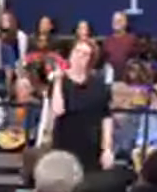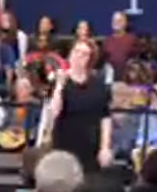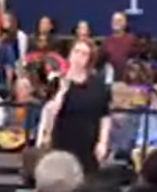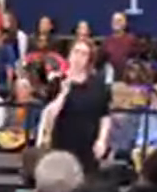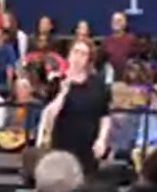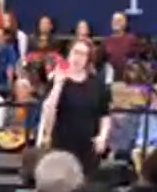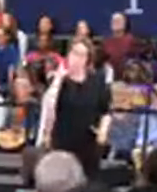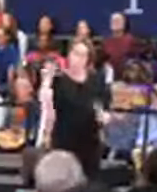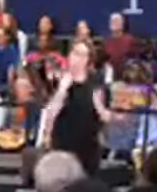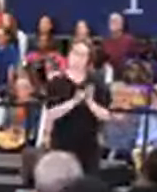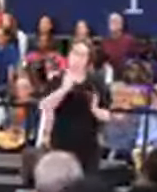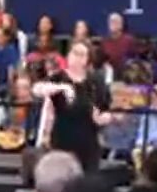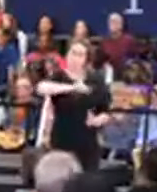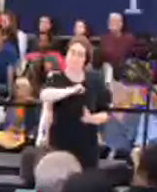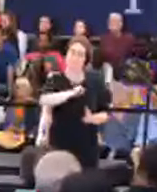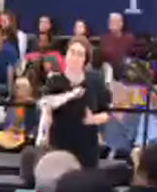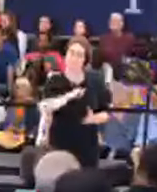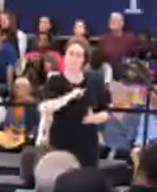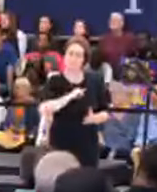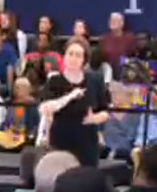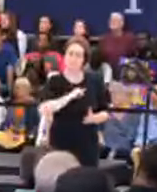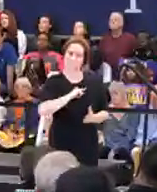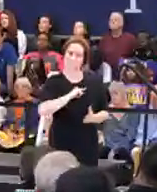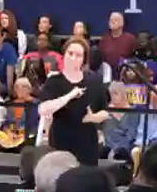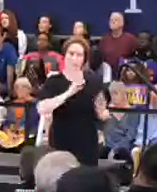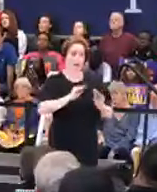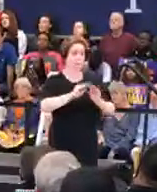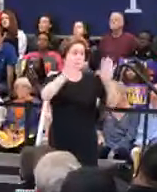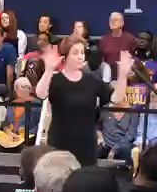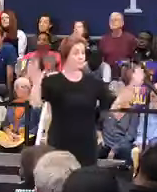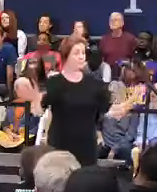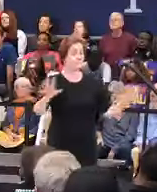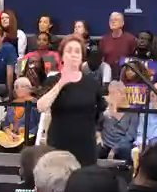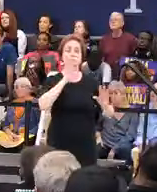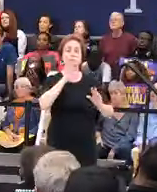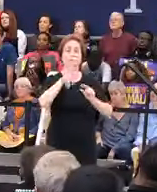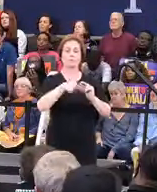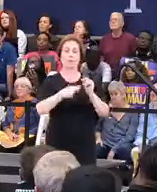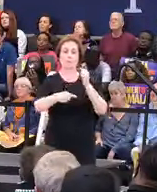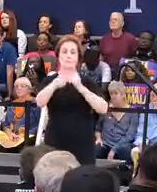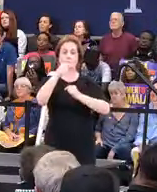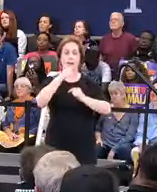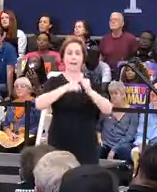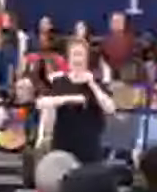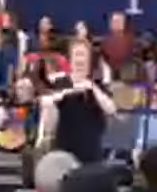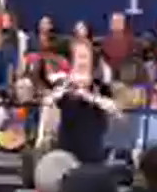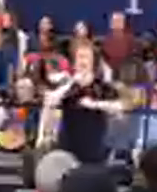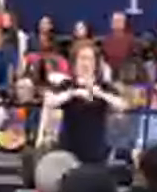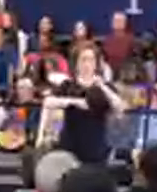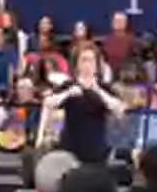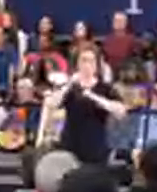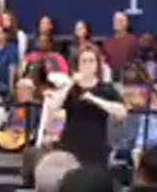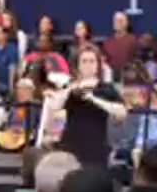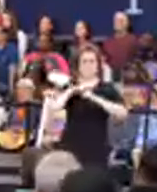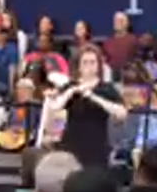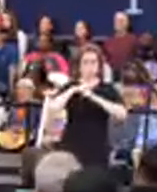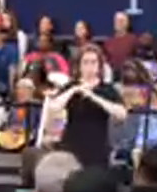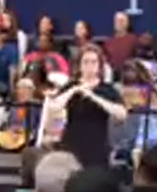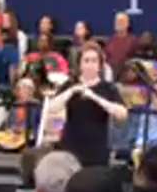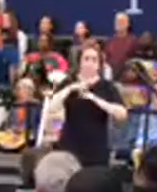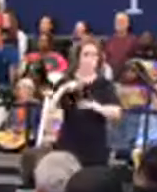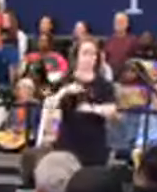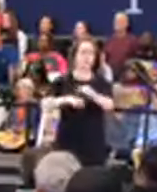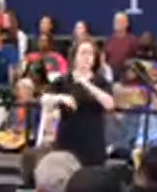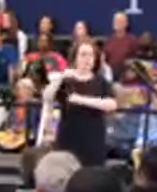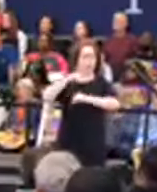And for all of us, made very clear he was talking about going back to something. And back